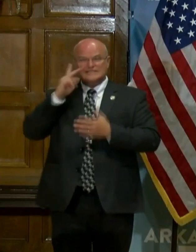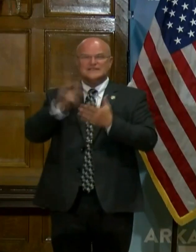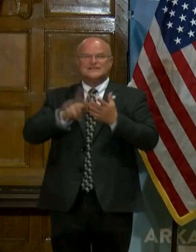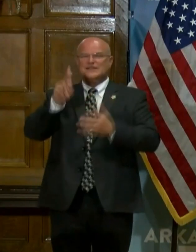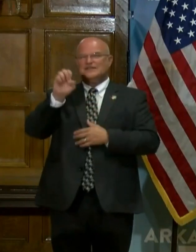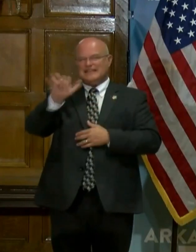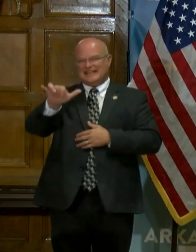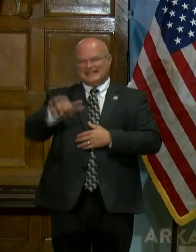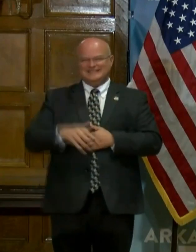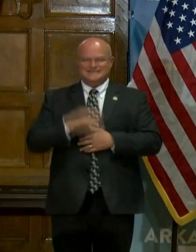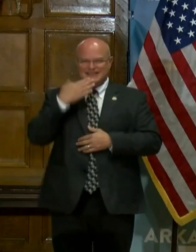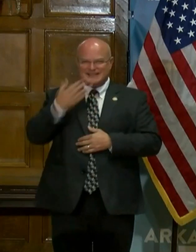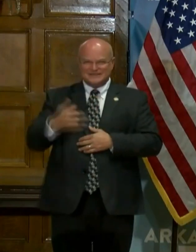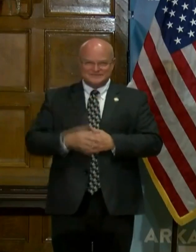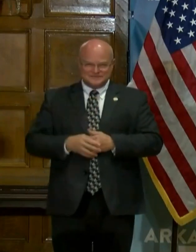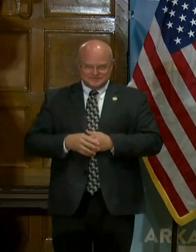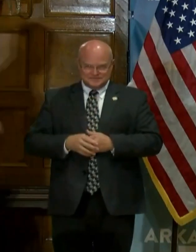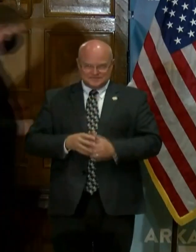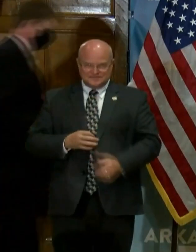Secretary Key. Thank you.